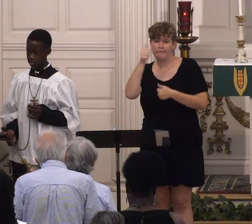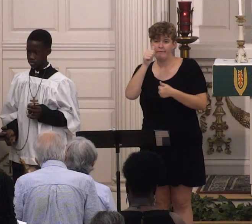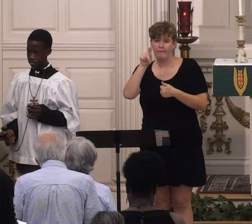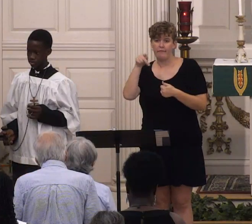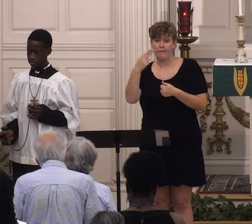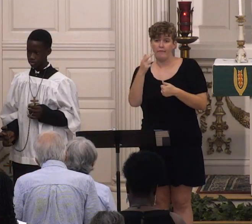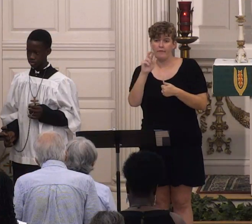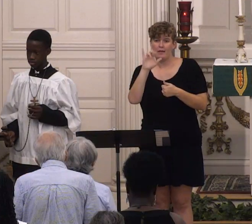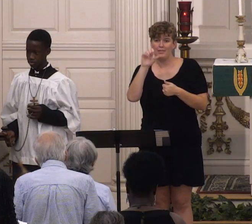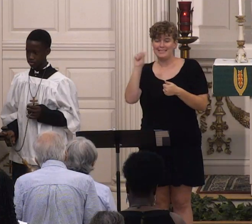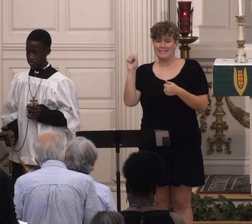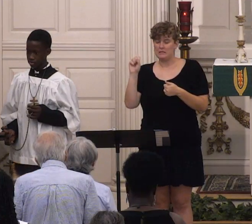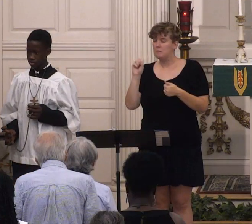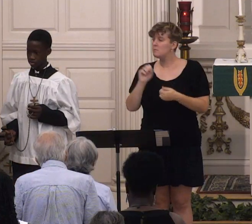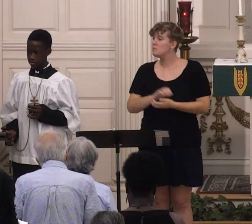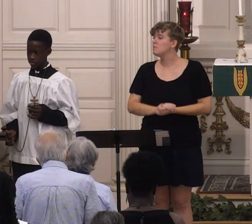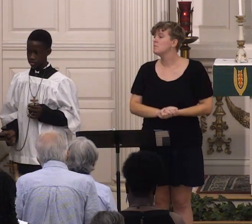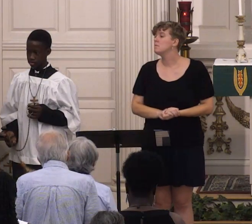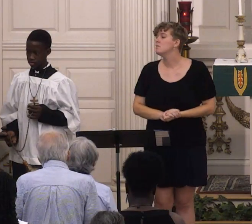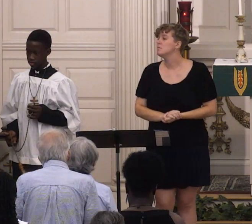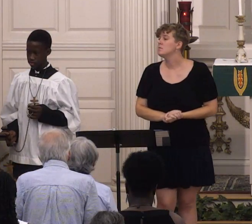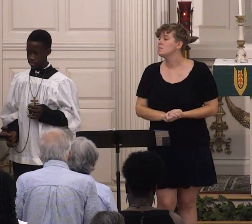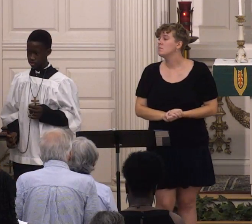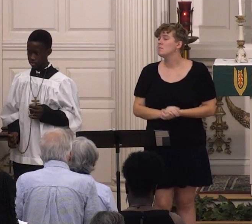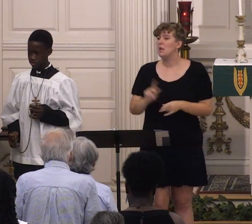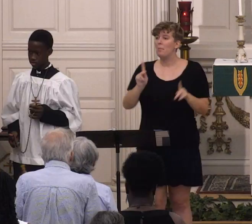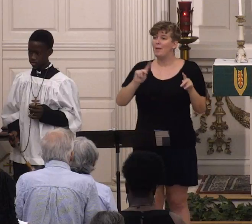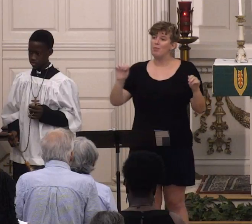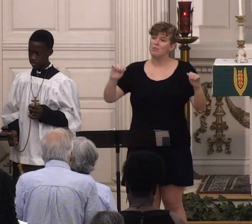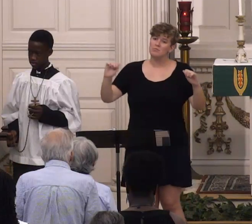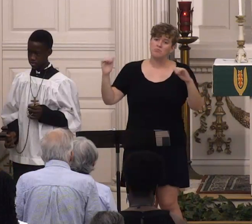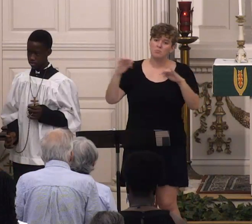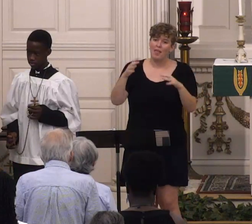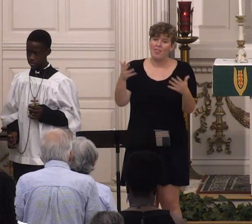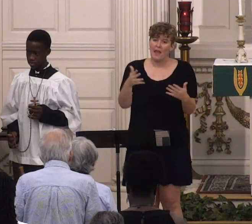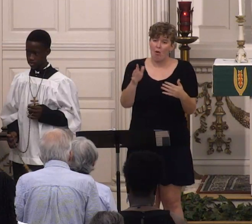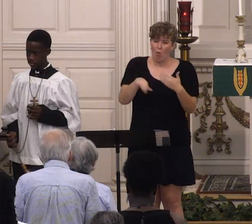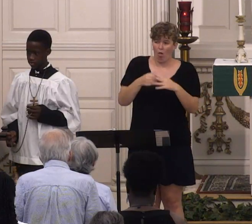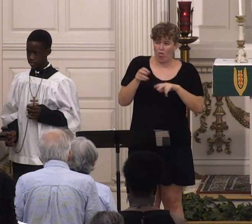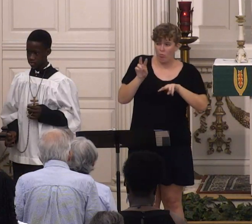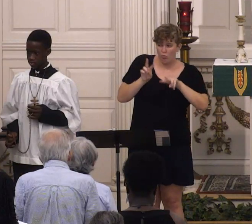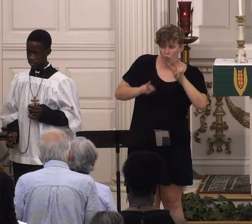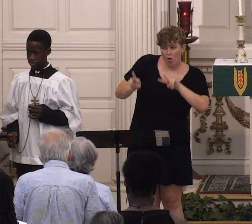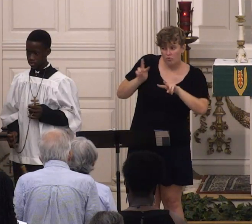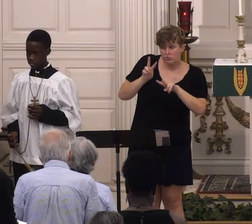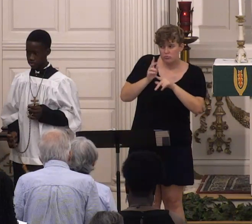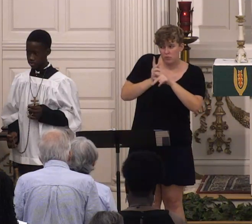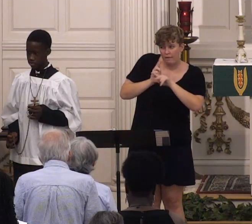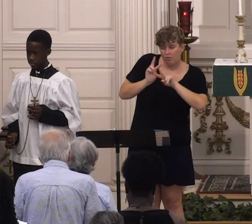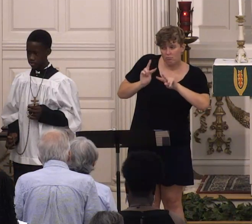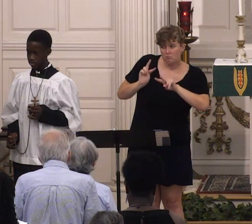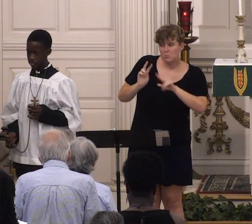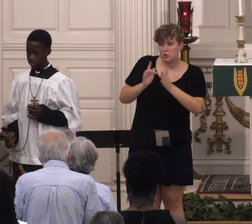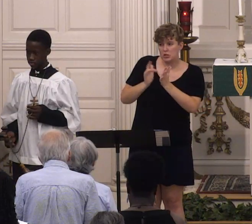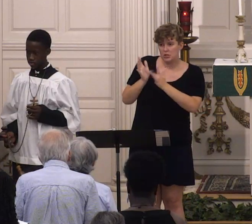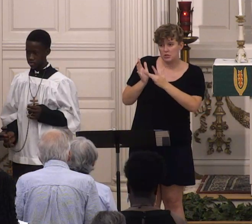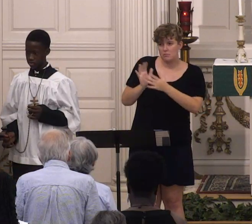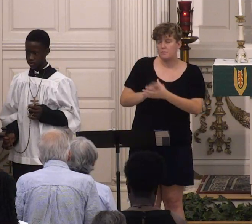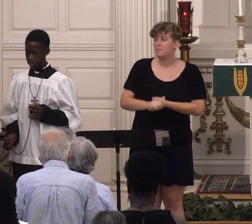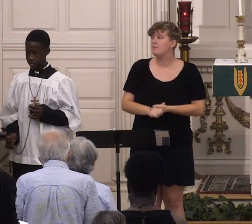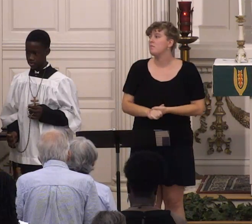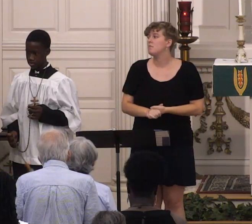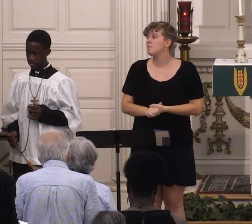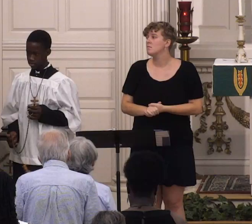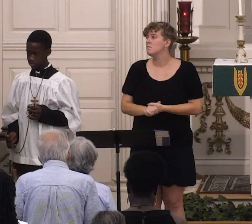Pharisees. And the people there were observing him carefully.